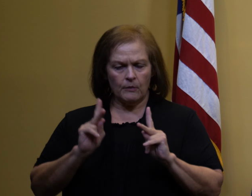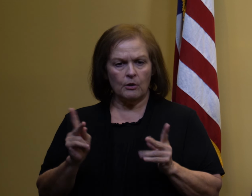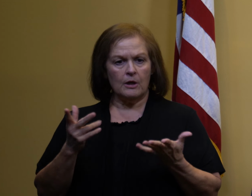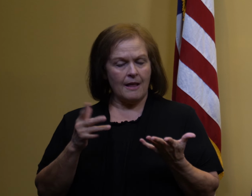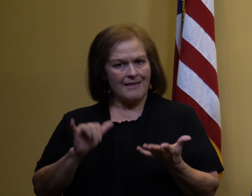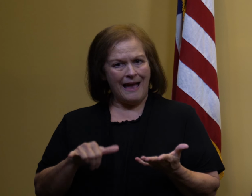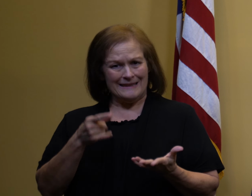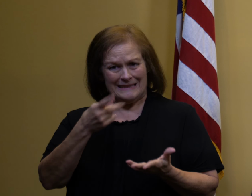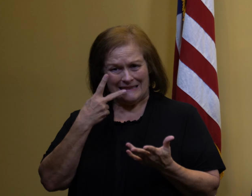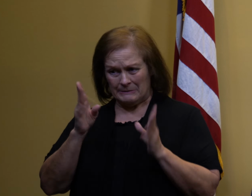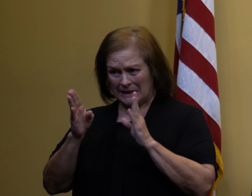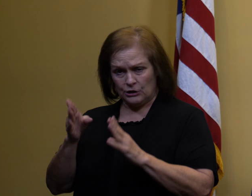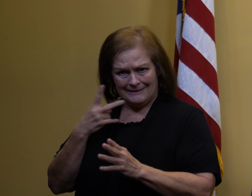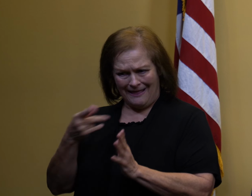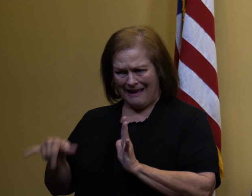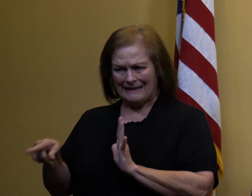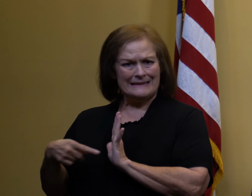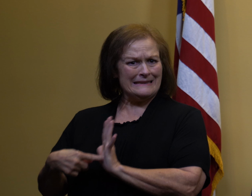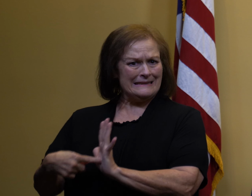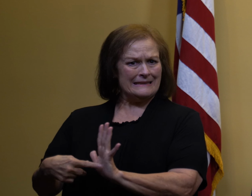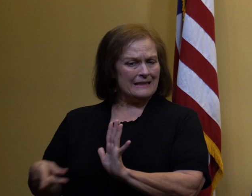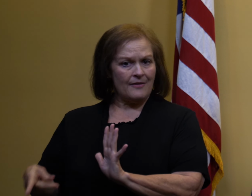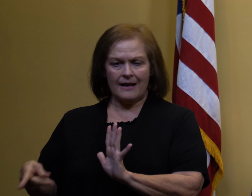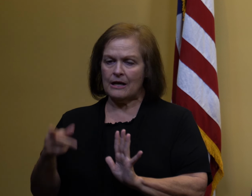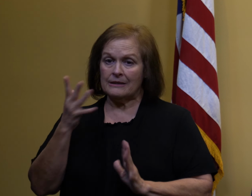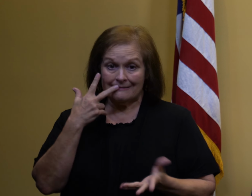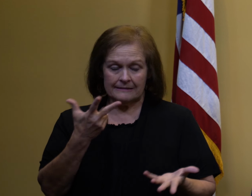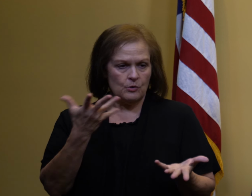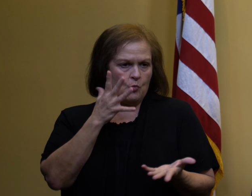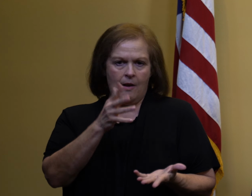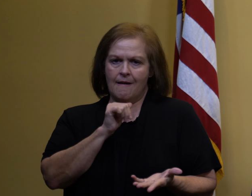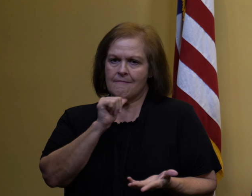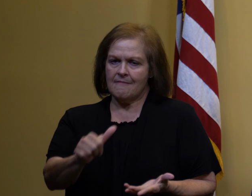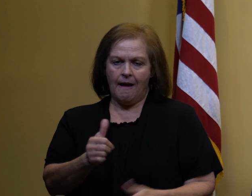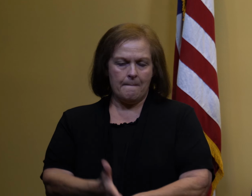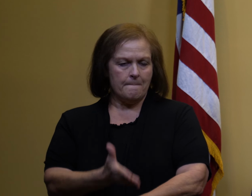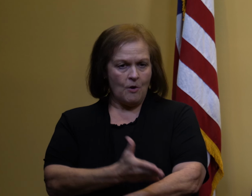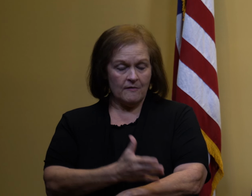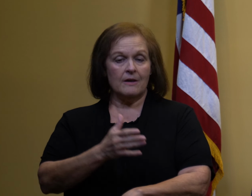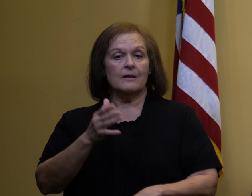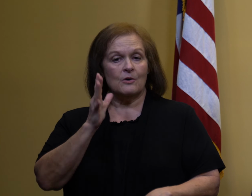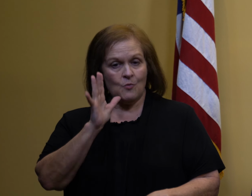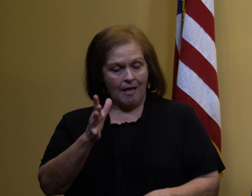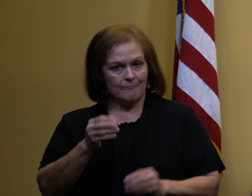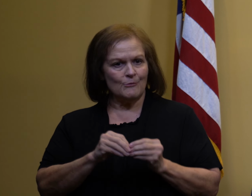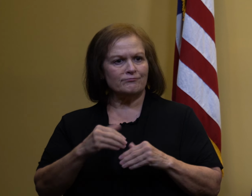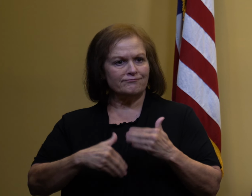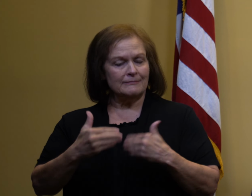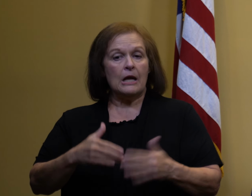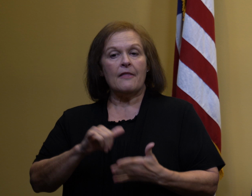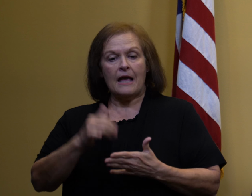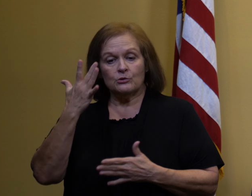are signs, and they're clear, and it's not going to get better. It will progress, but that's why